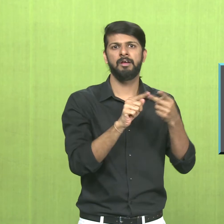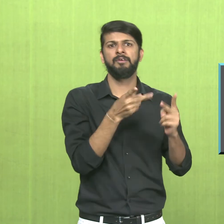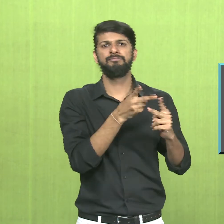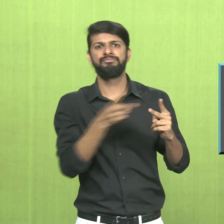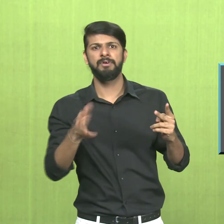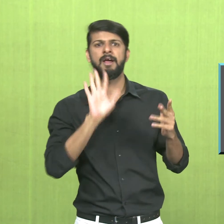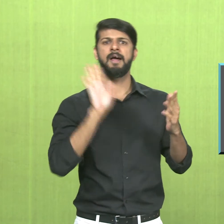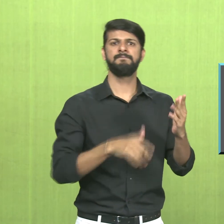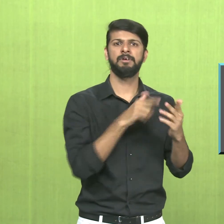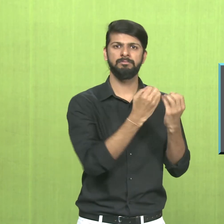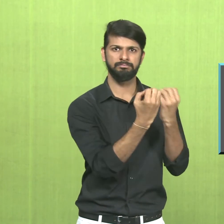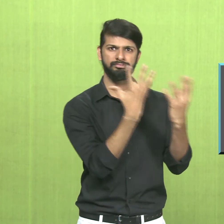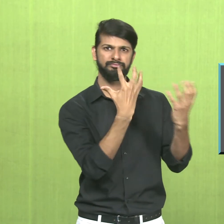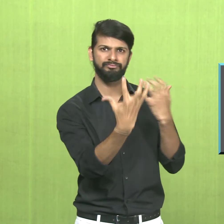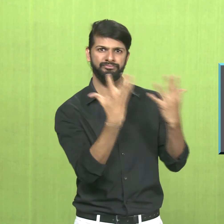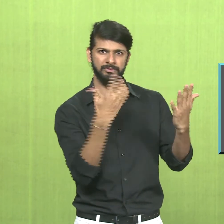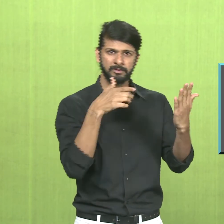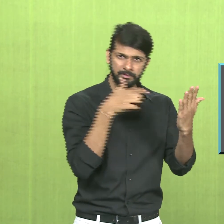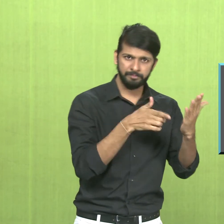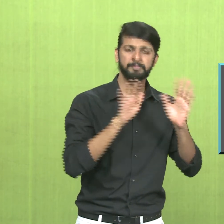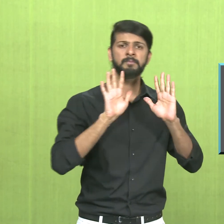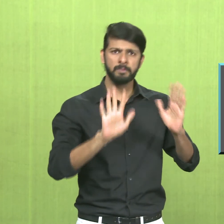kind of work is also possible with pastels.